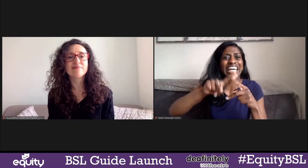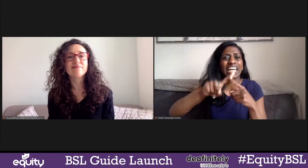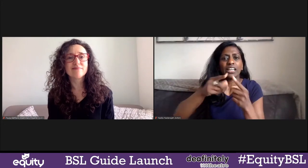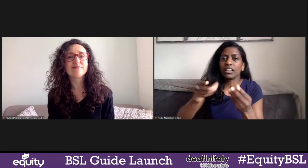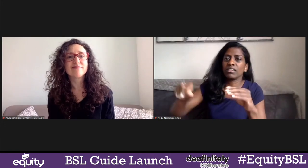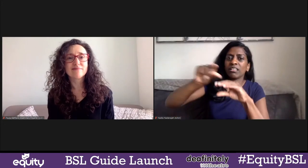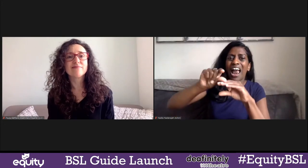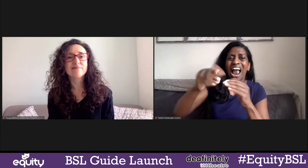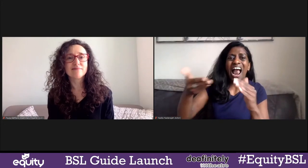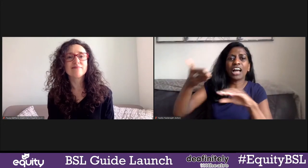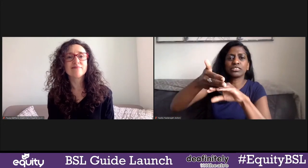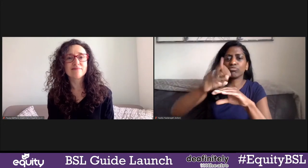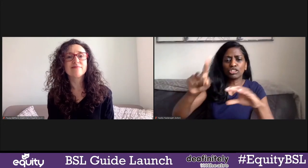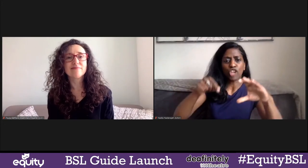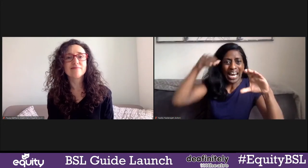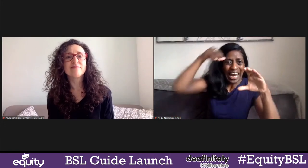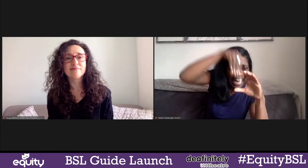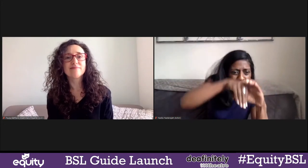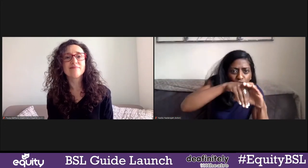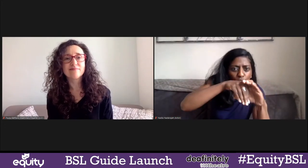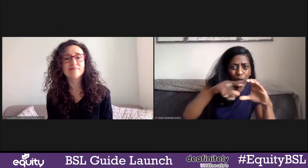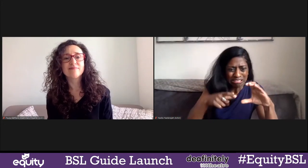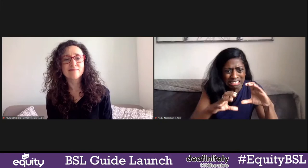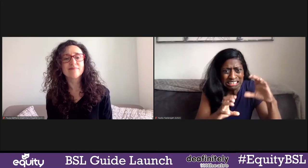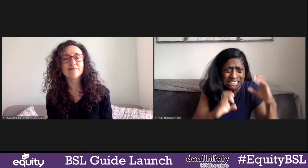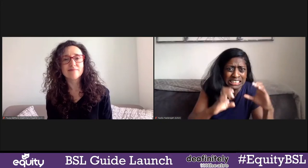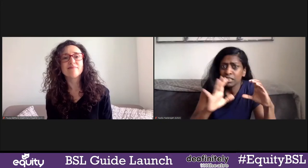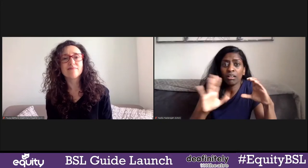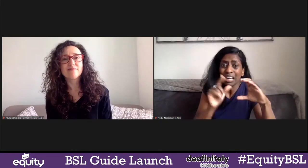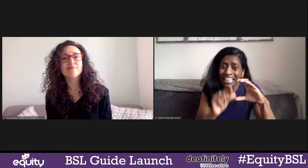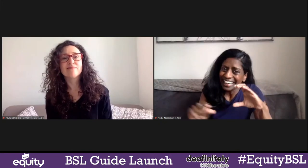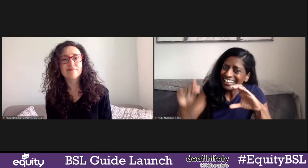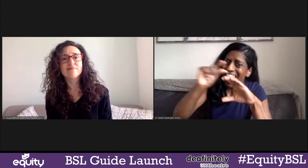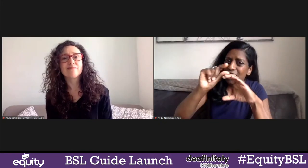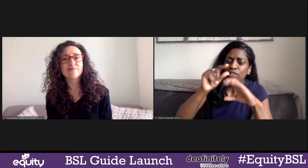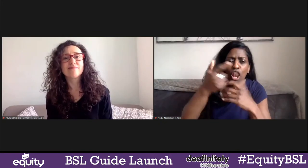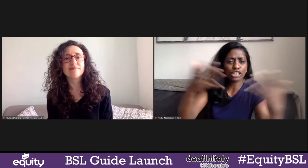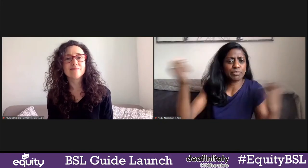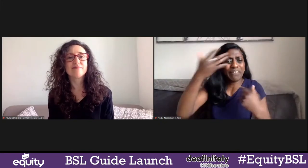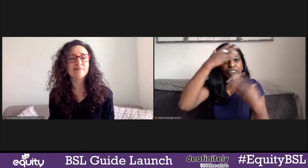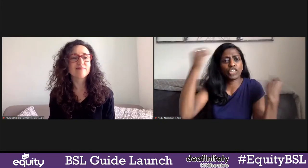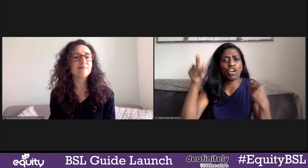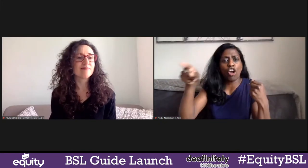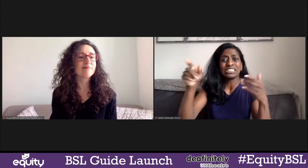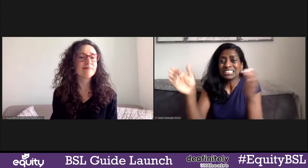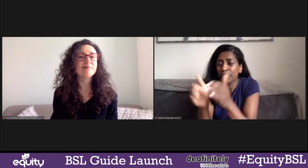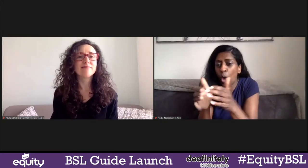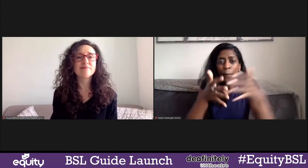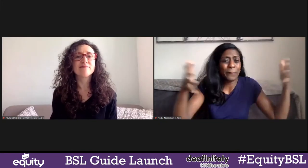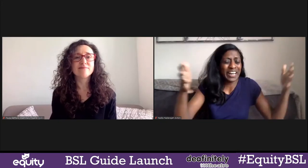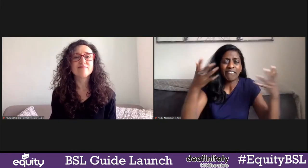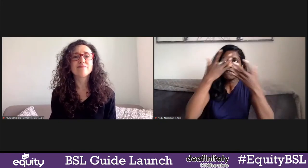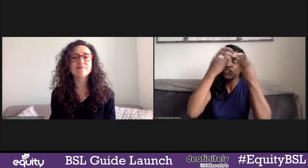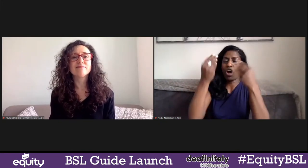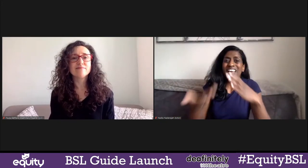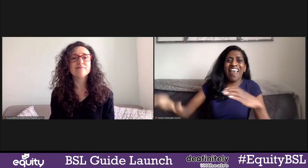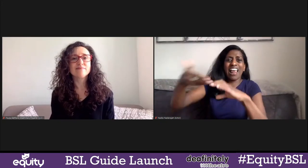please apply to the Arts Council in your application and consider an additional budget for access,